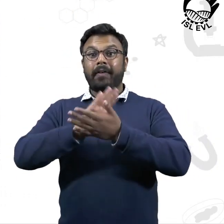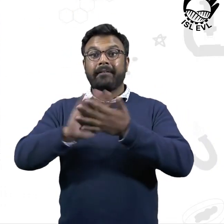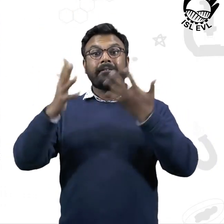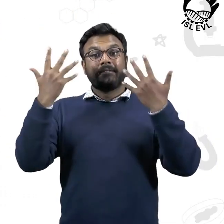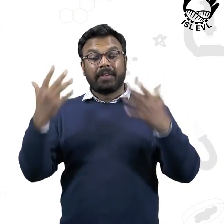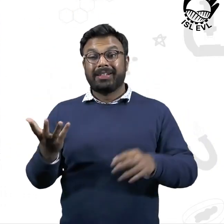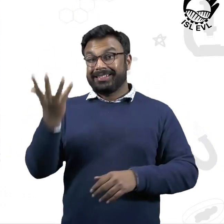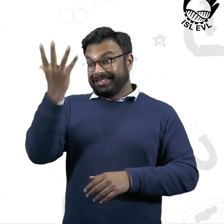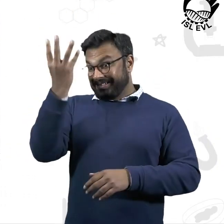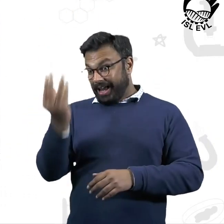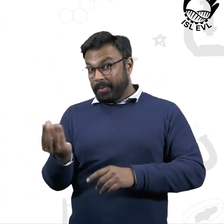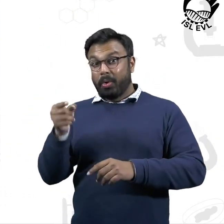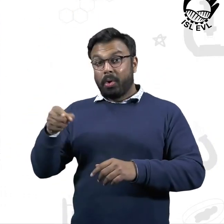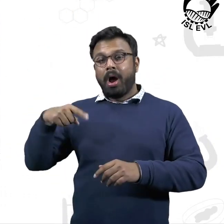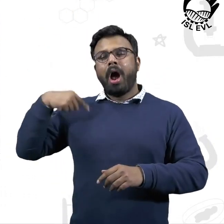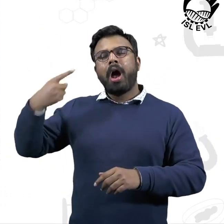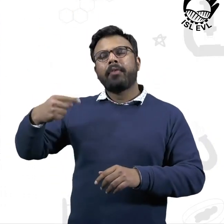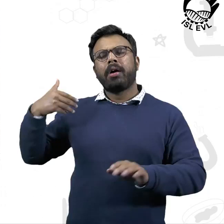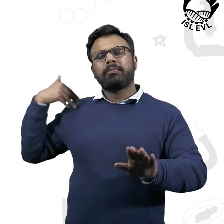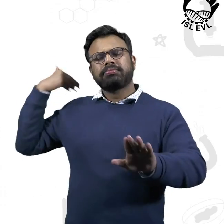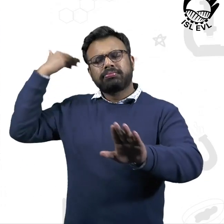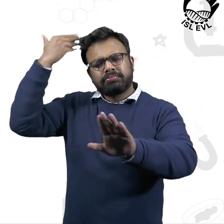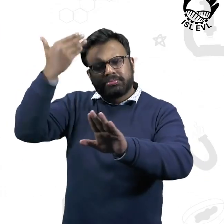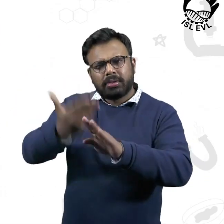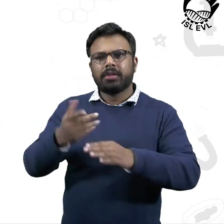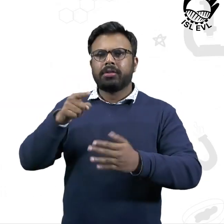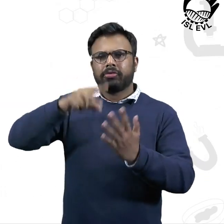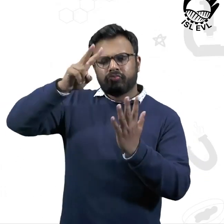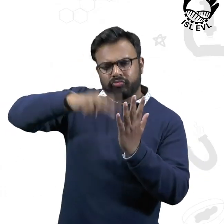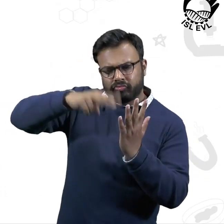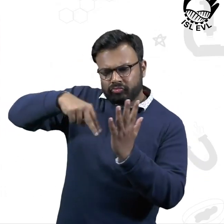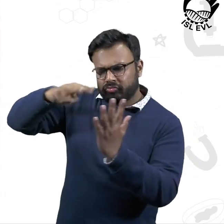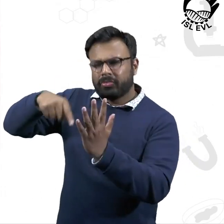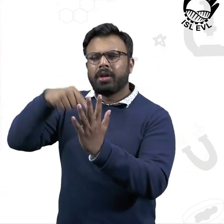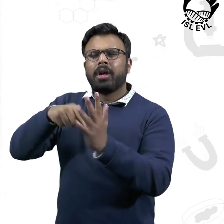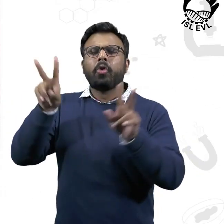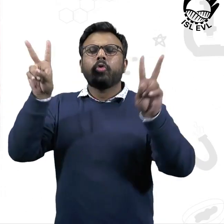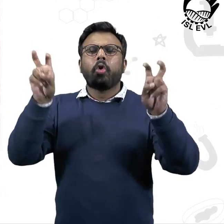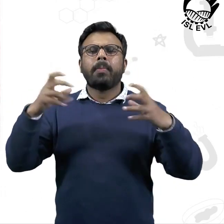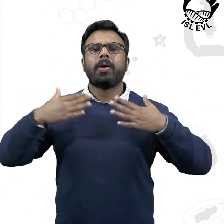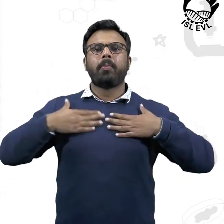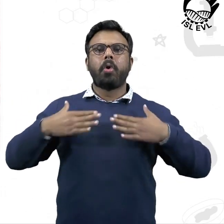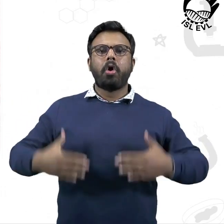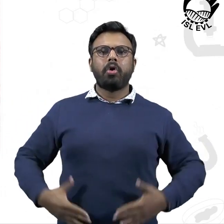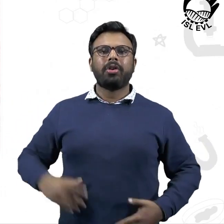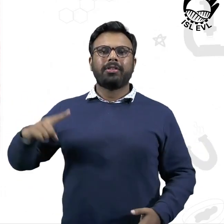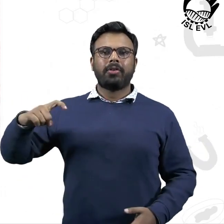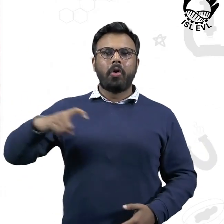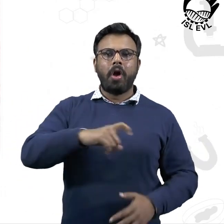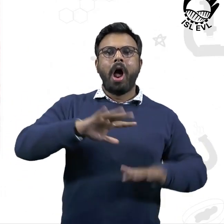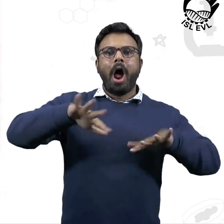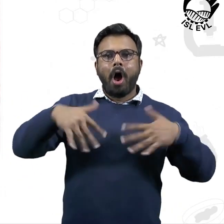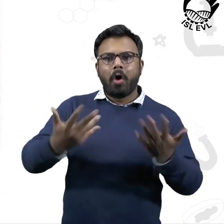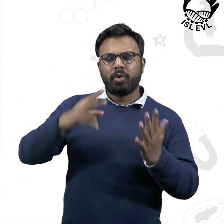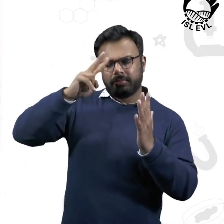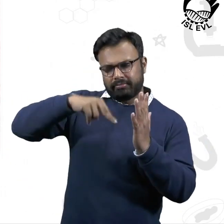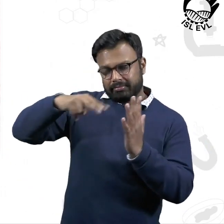Evenings, she would sit at the library reading everything she could about